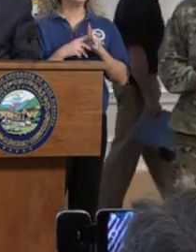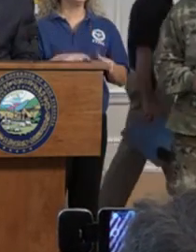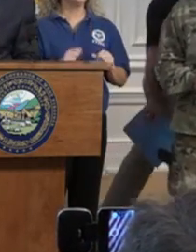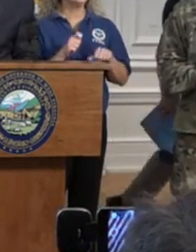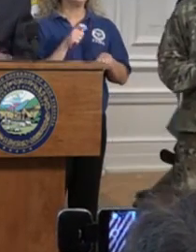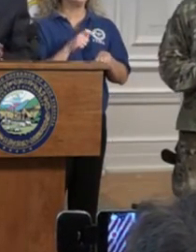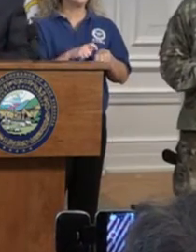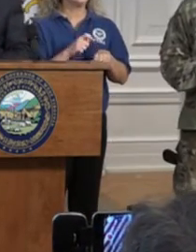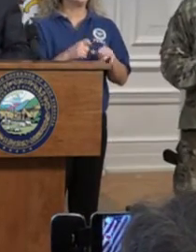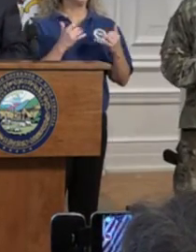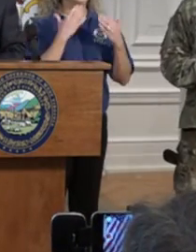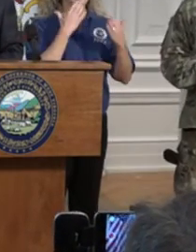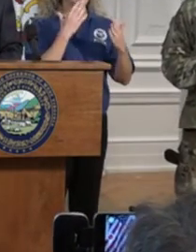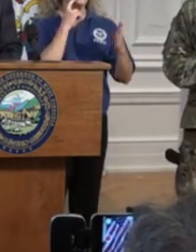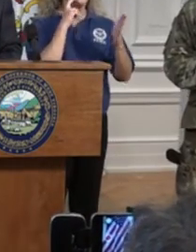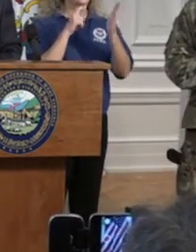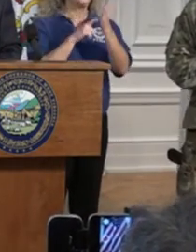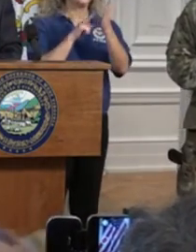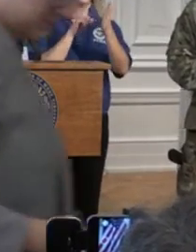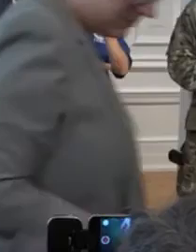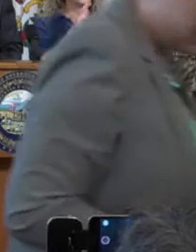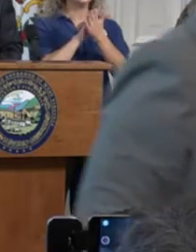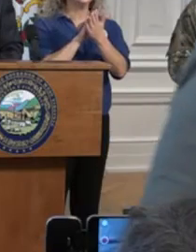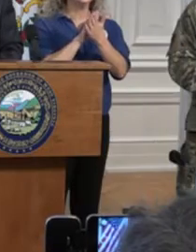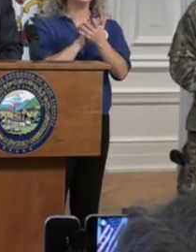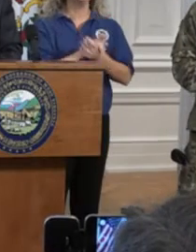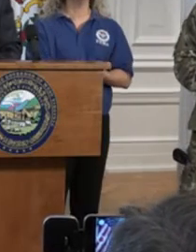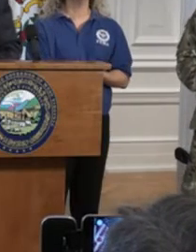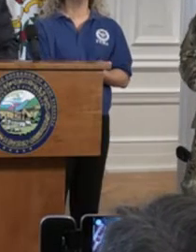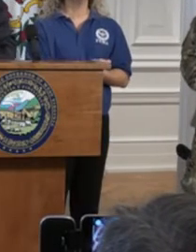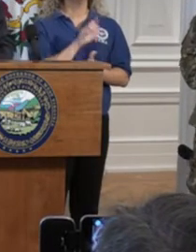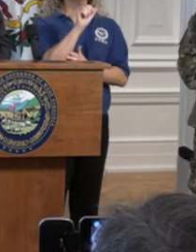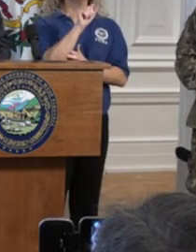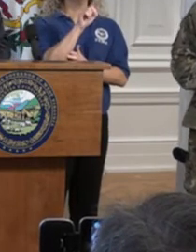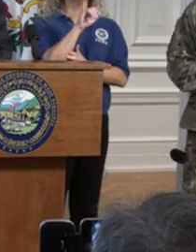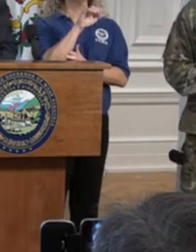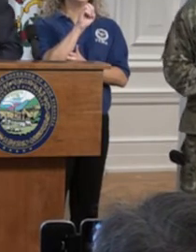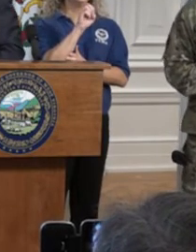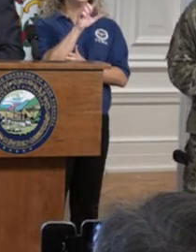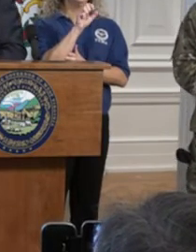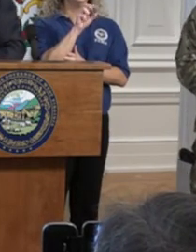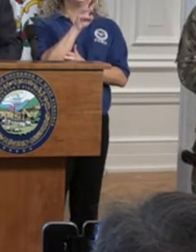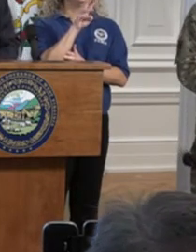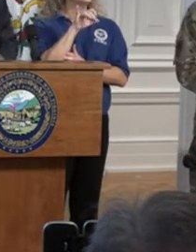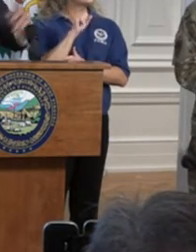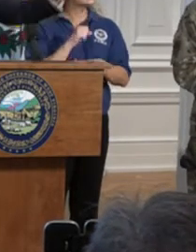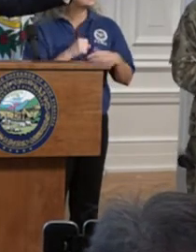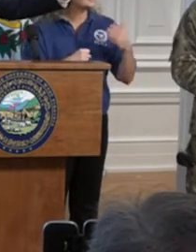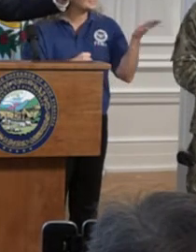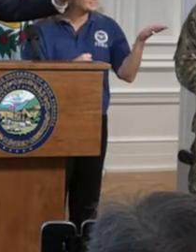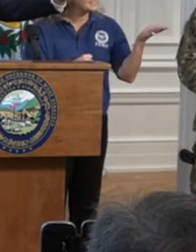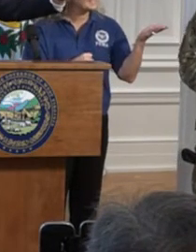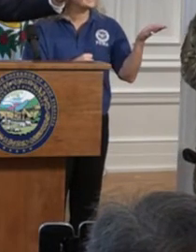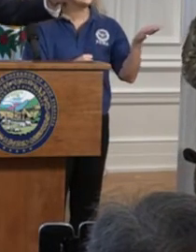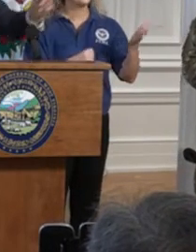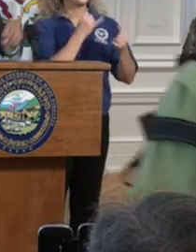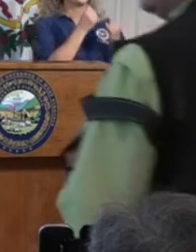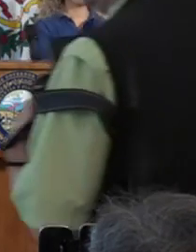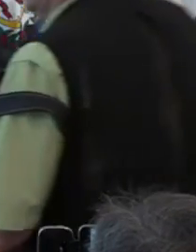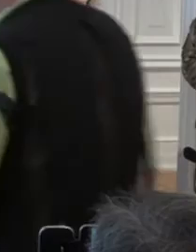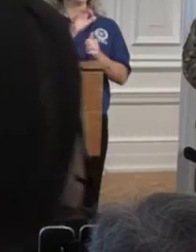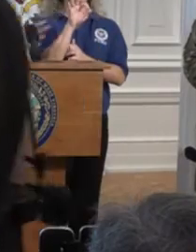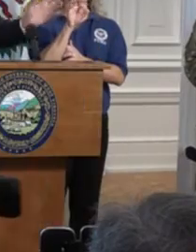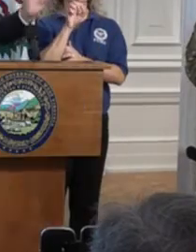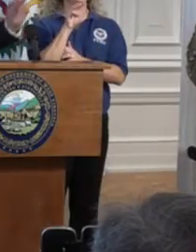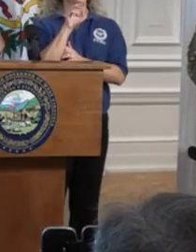minute to thank and recognize Albie Lewis over here on the end with